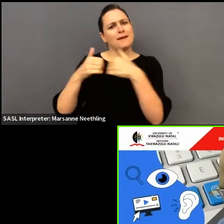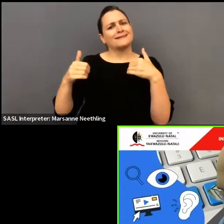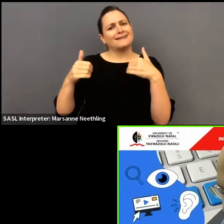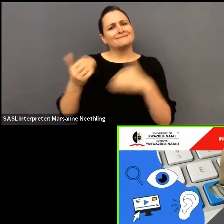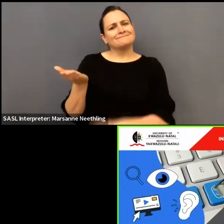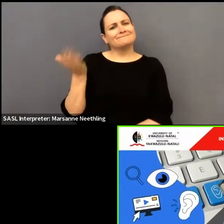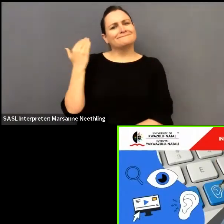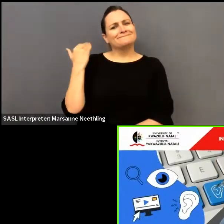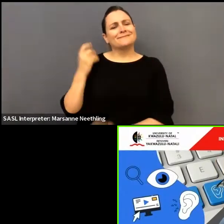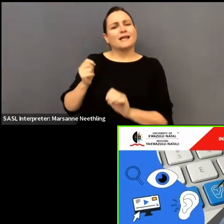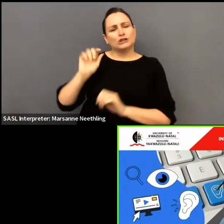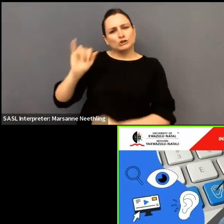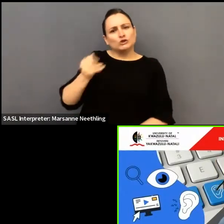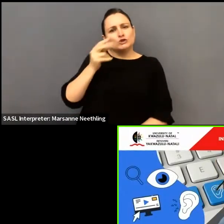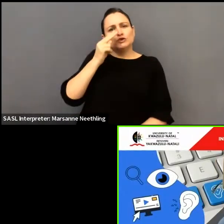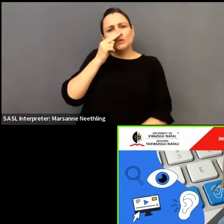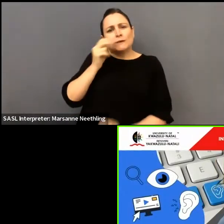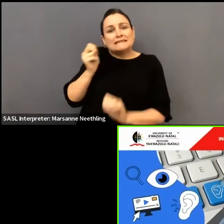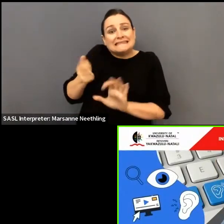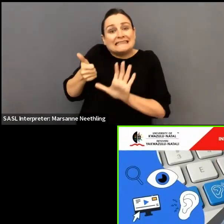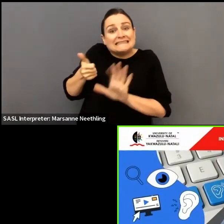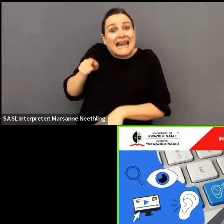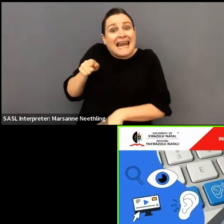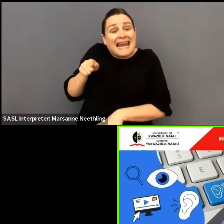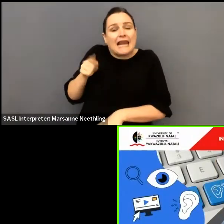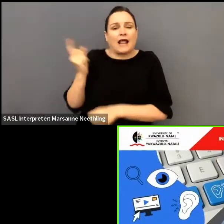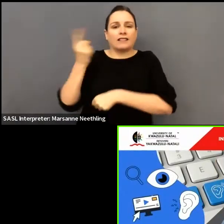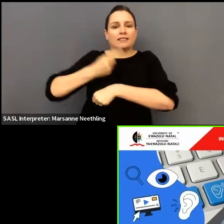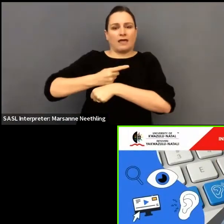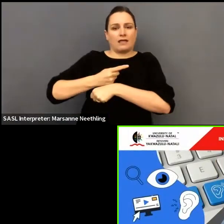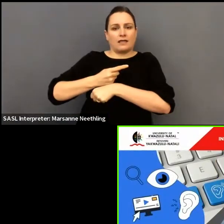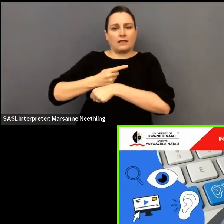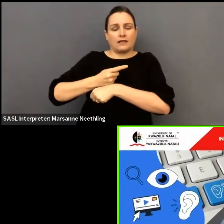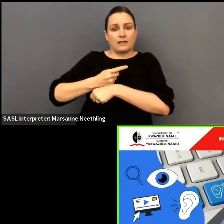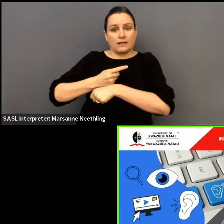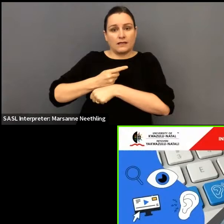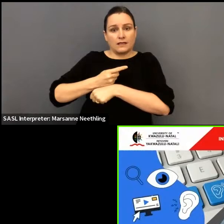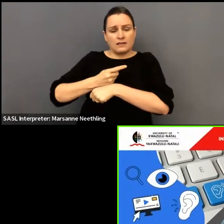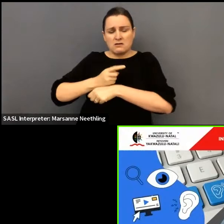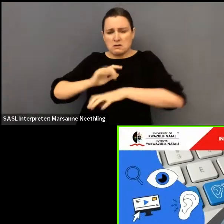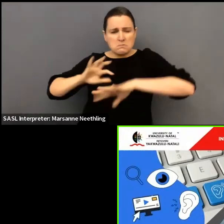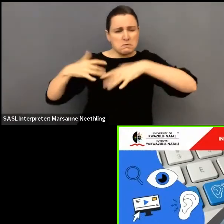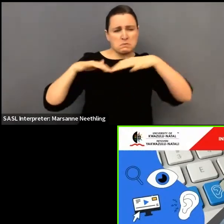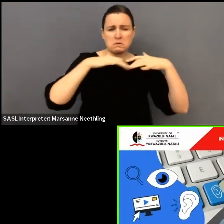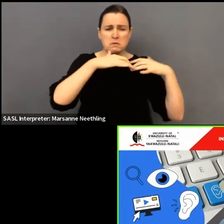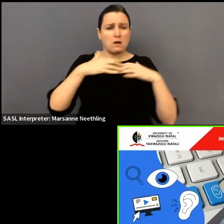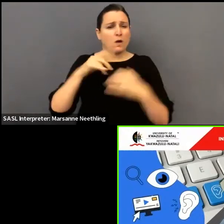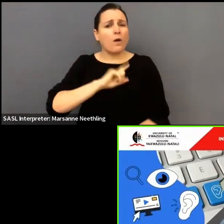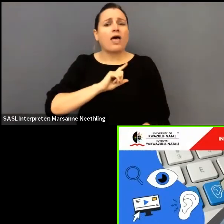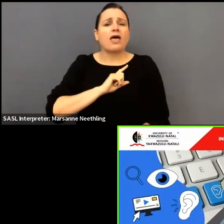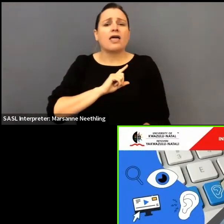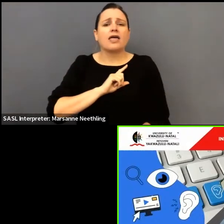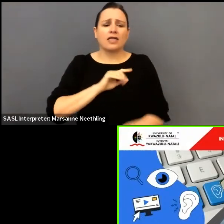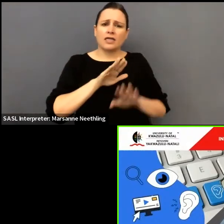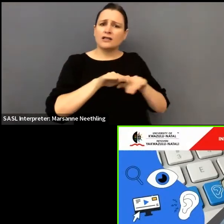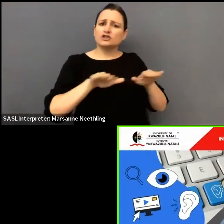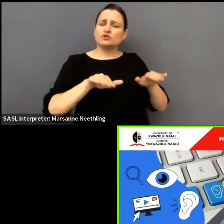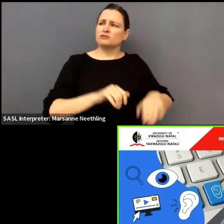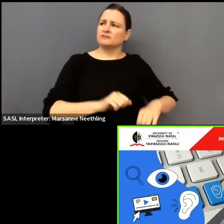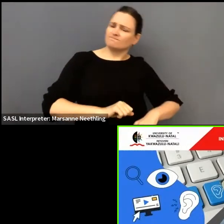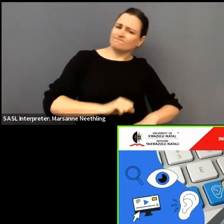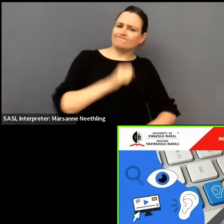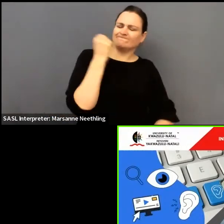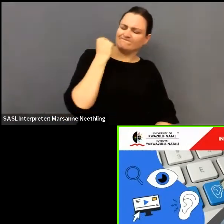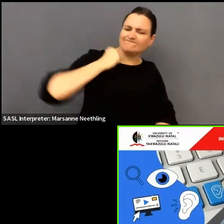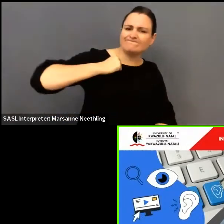where children were being forced to speak and learn in a language other than their